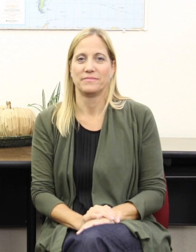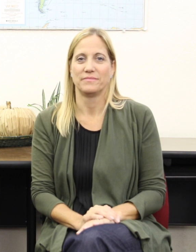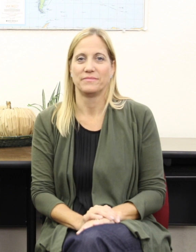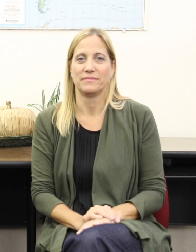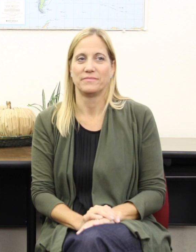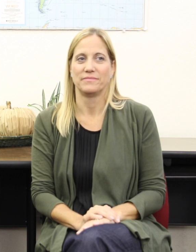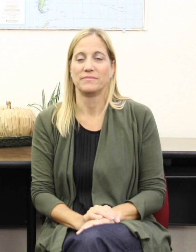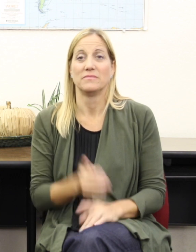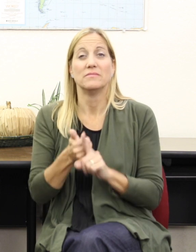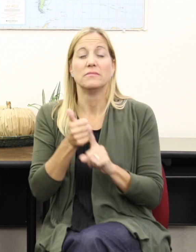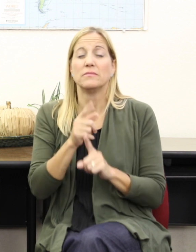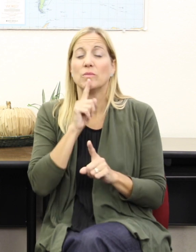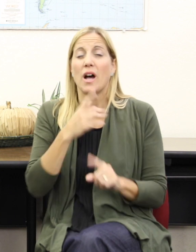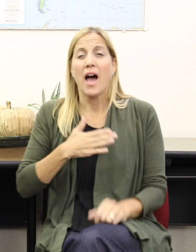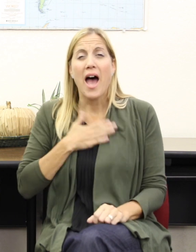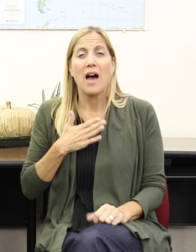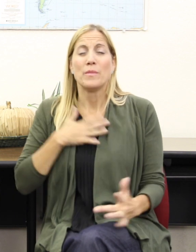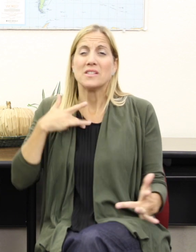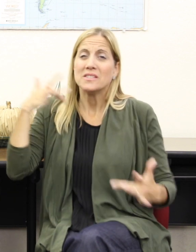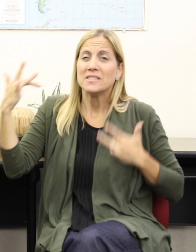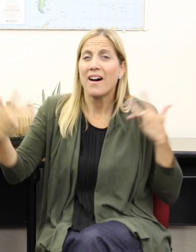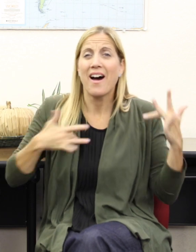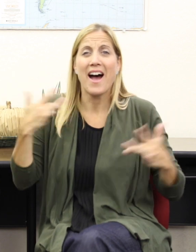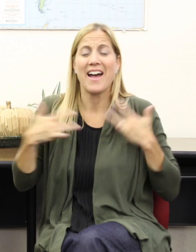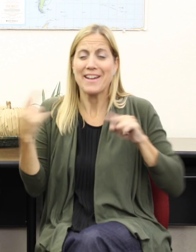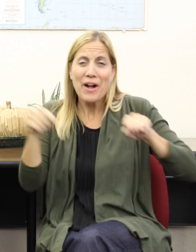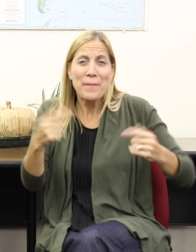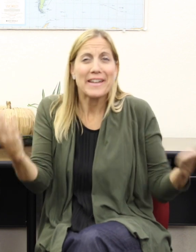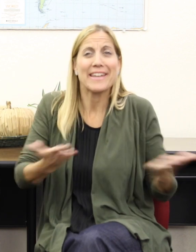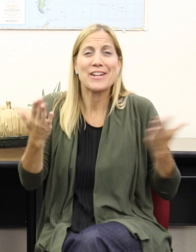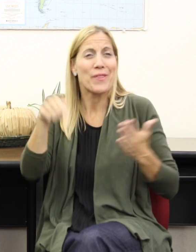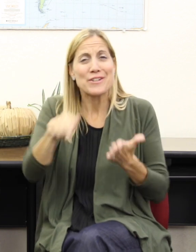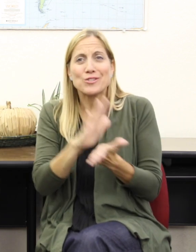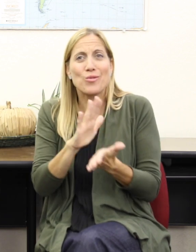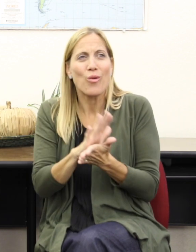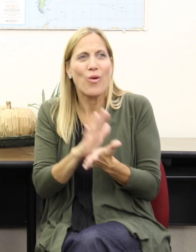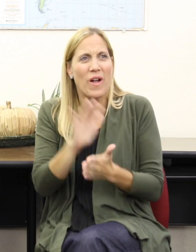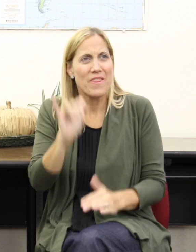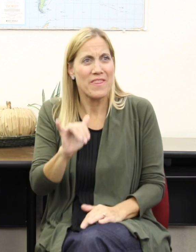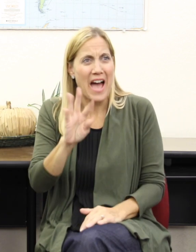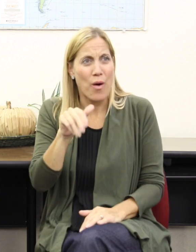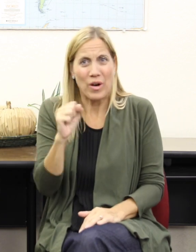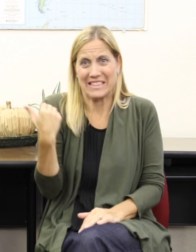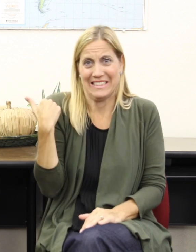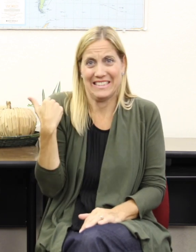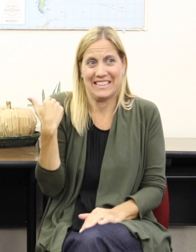Then he was really happy and excited for coming here at this school. And that was last September, last year's